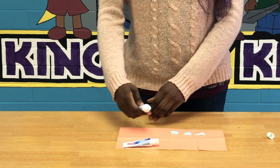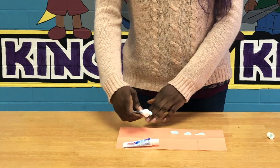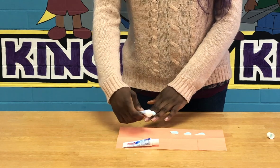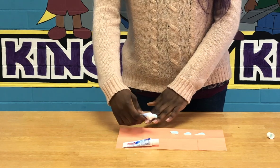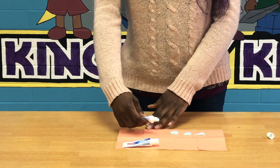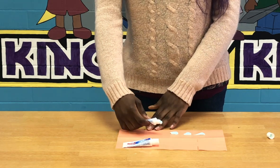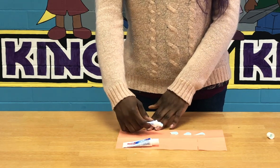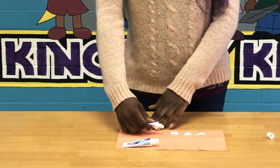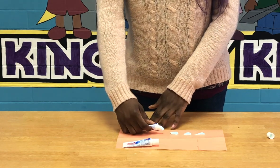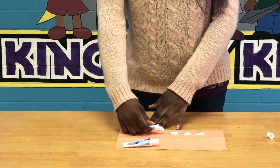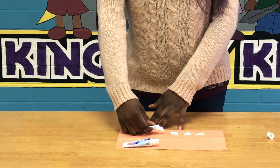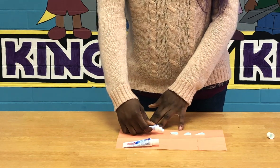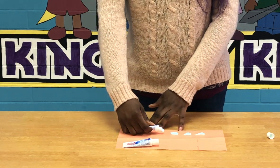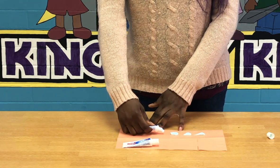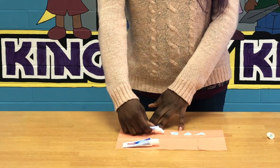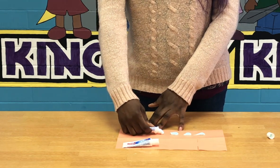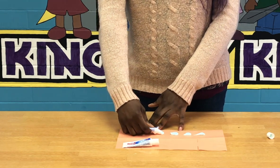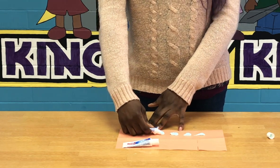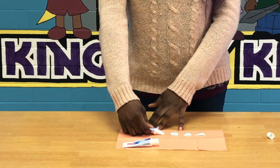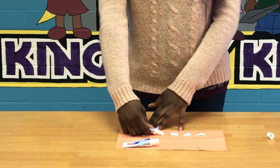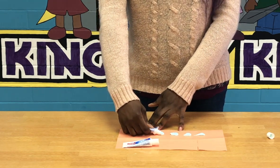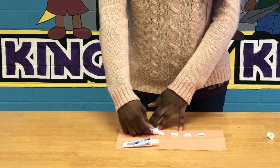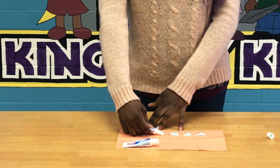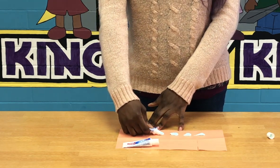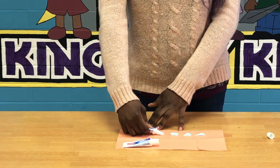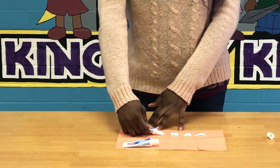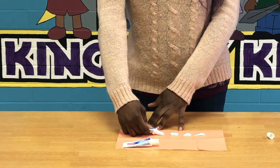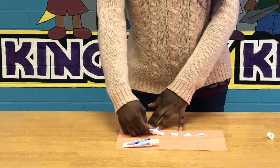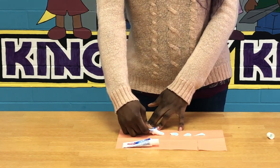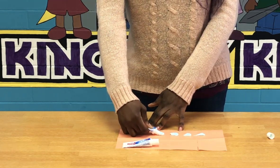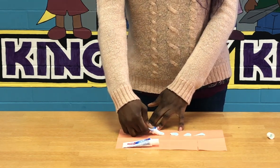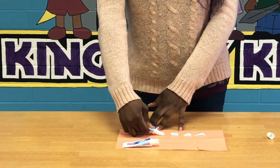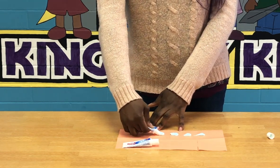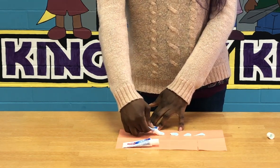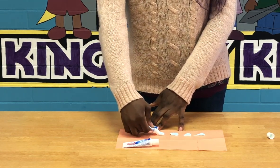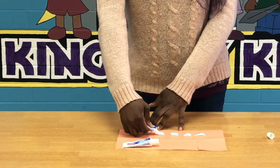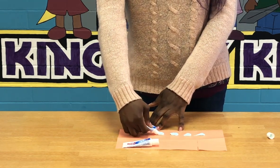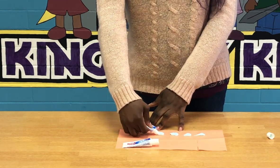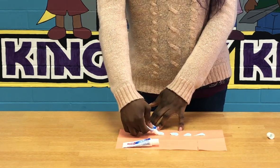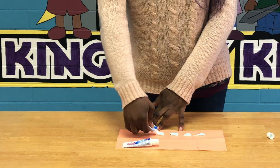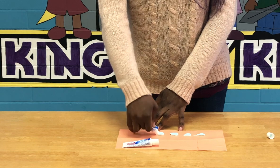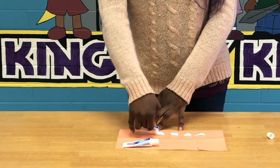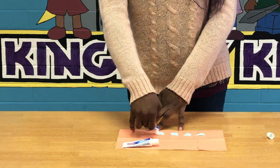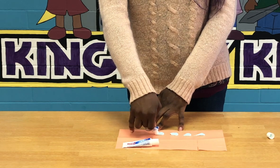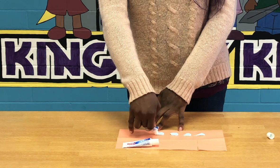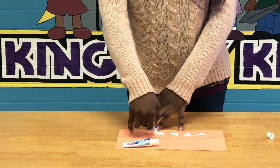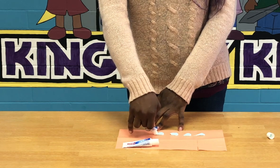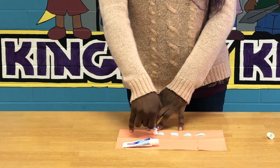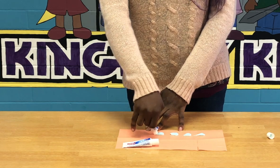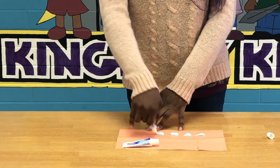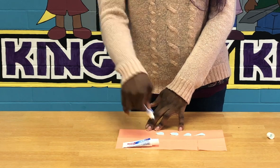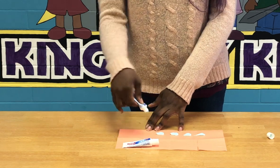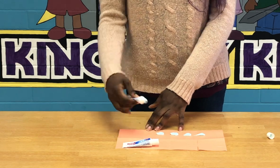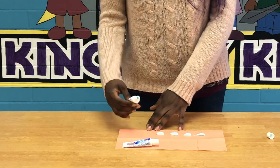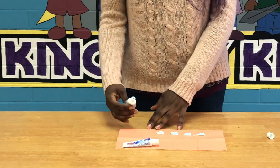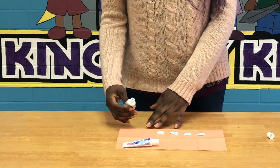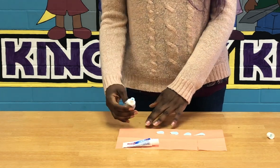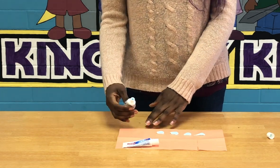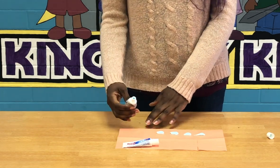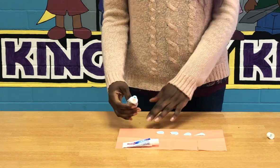with, I don't know, your brother and sister, if you have brothers and sisters, or your parents, and you may have said